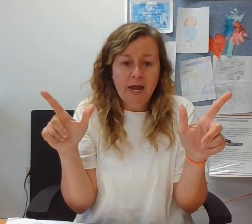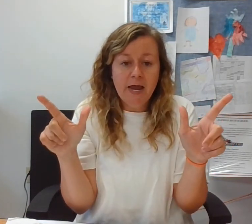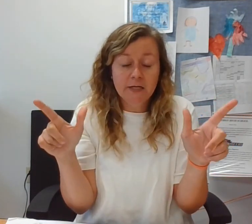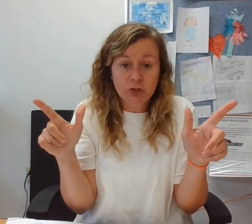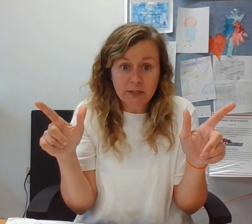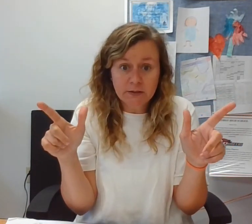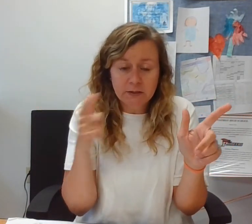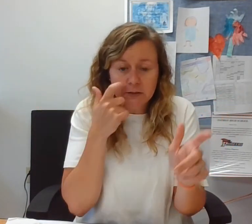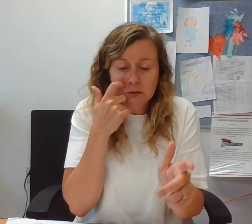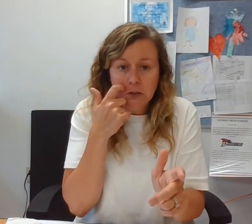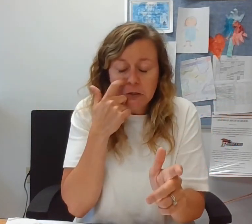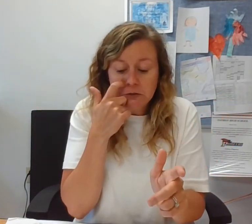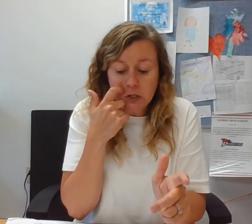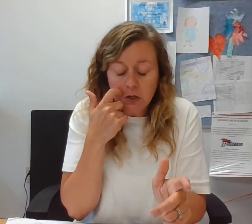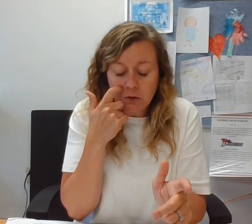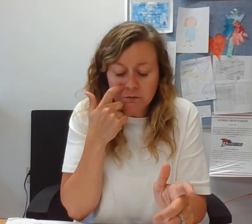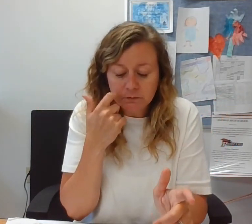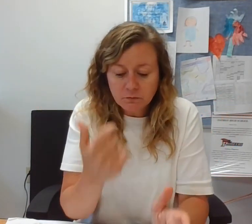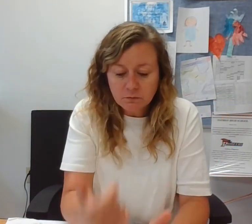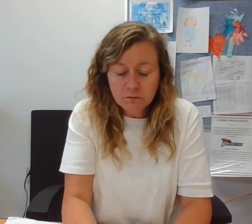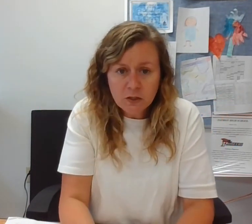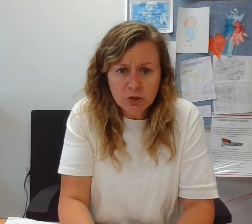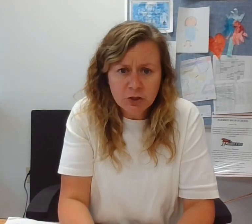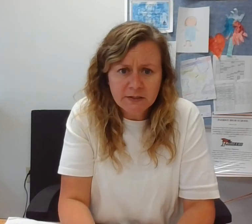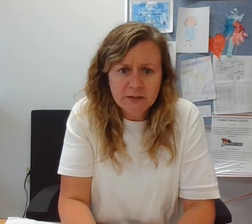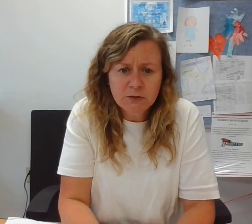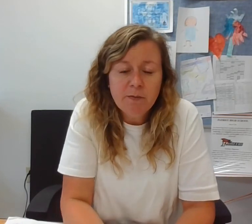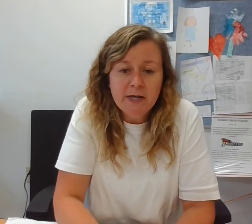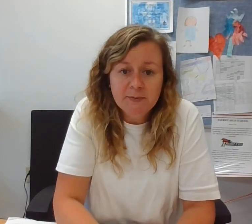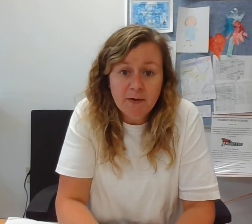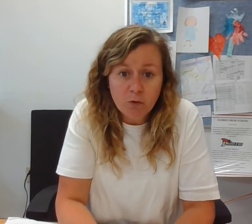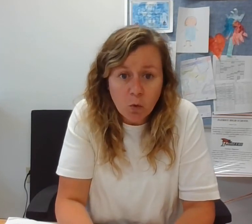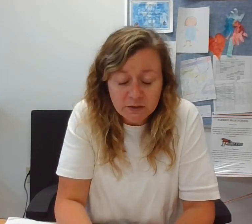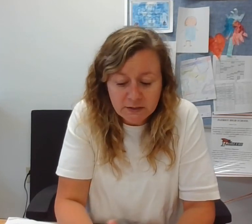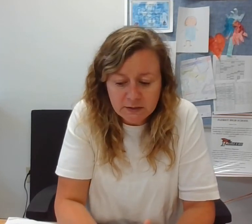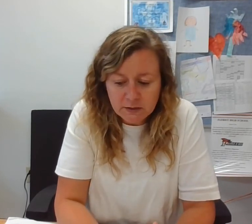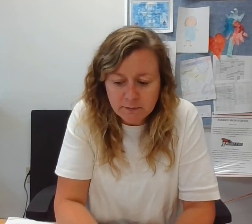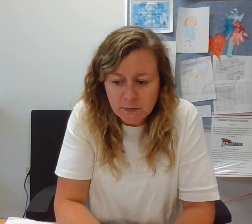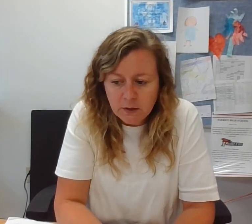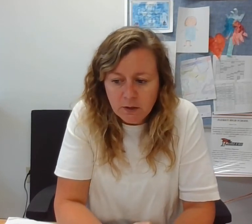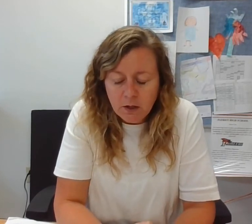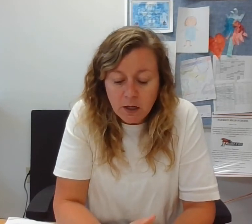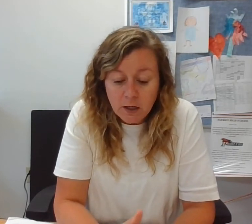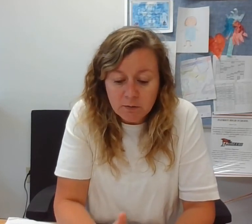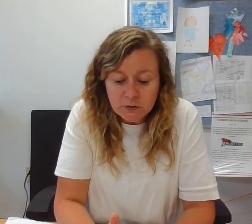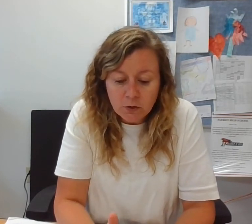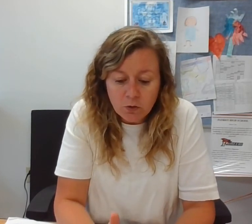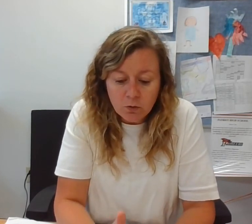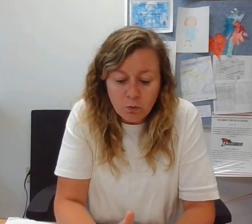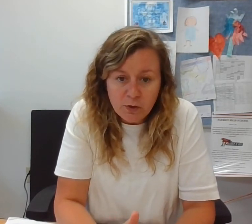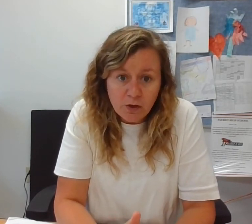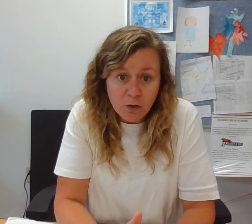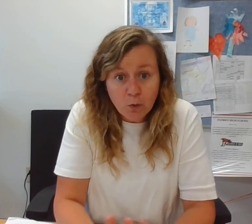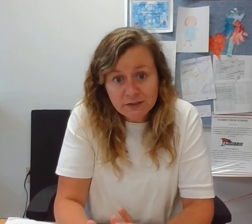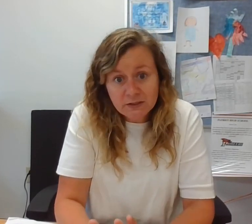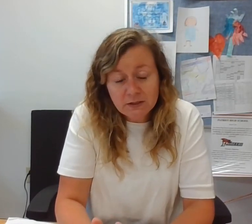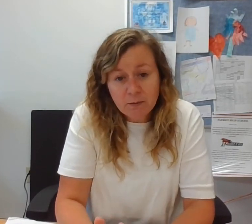and justice. So justice reminds me of the court system. So when you think court system,